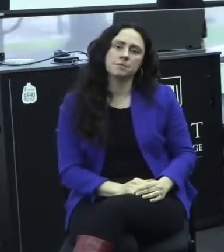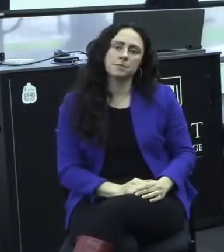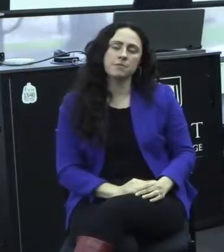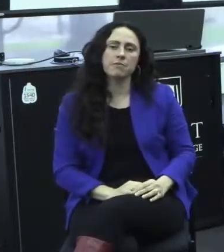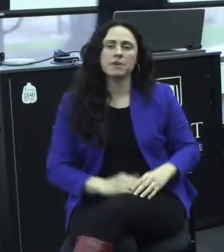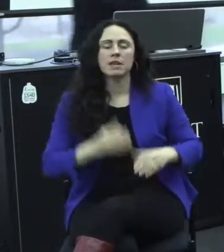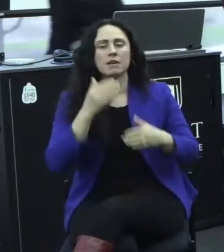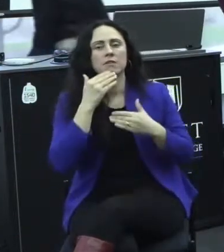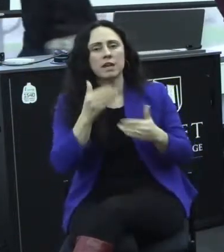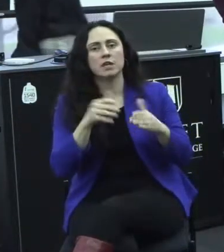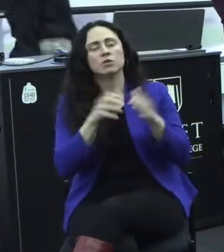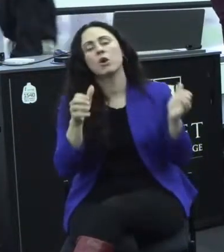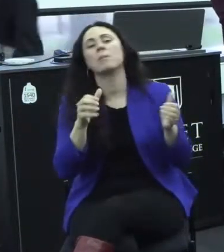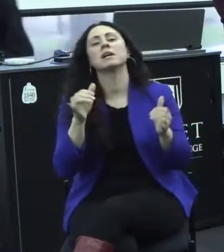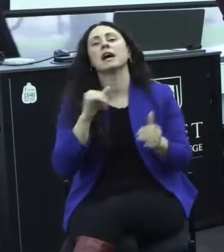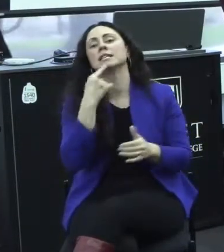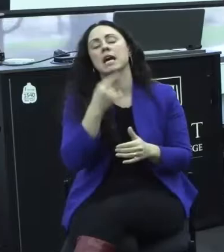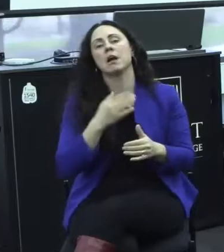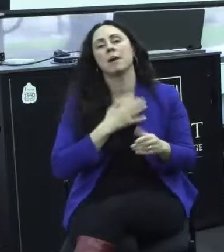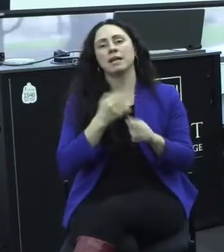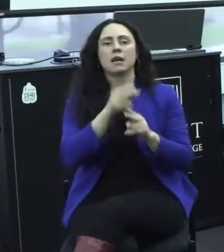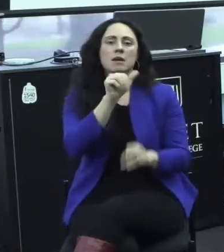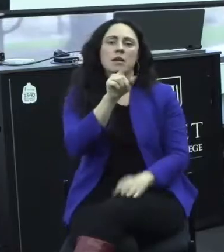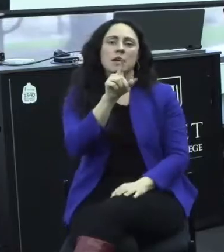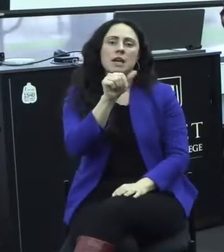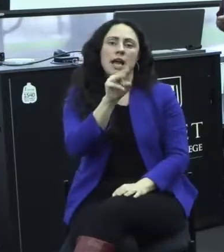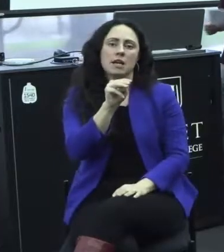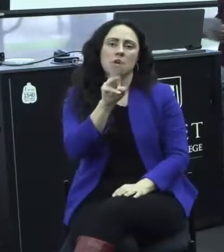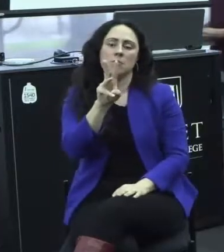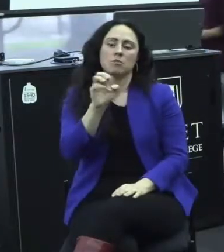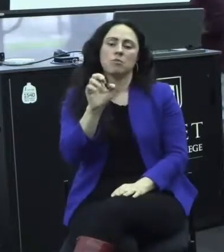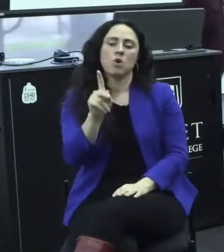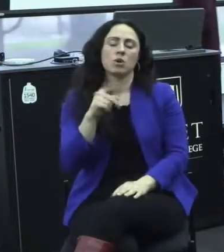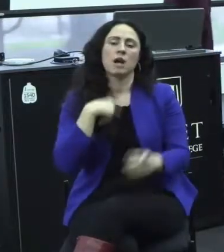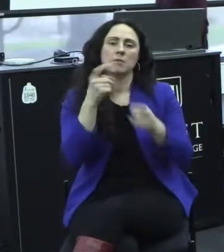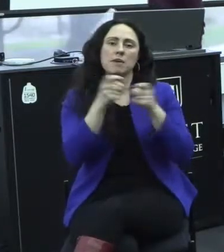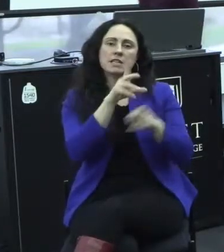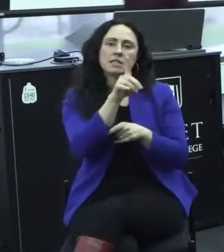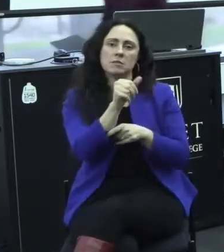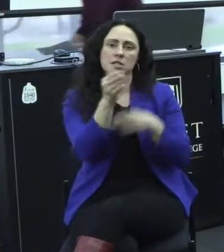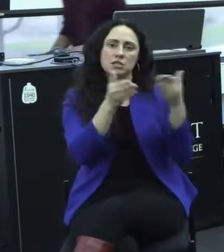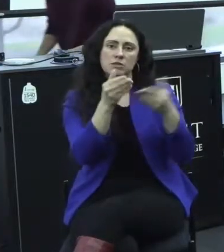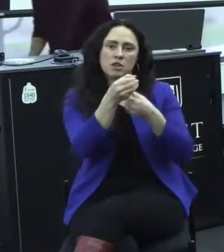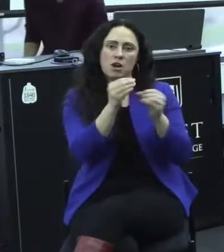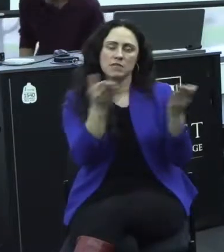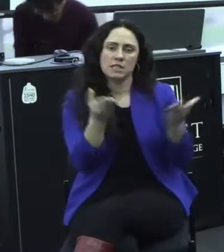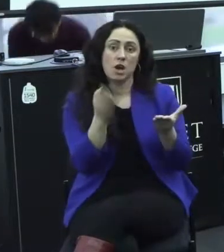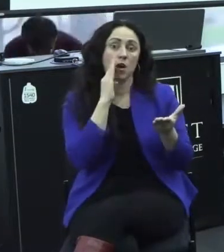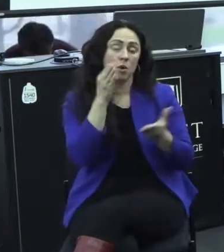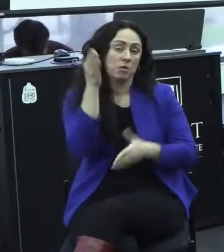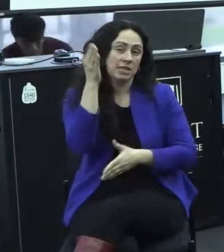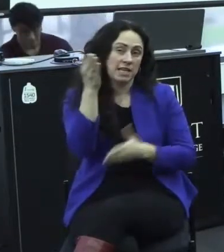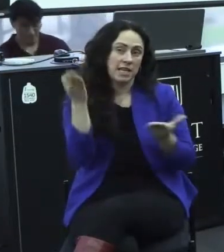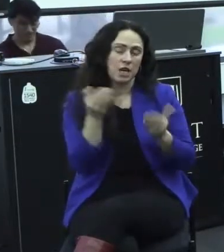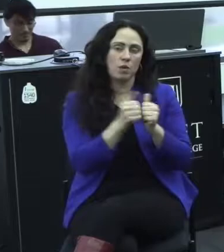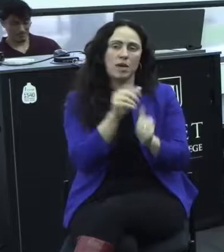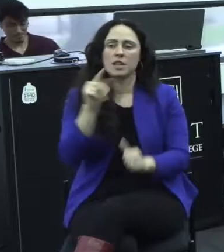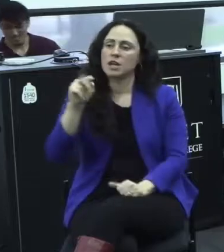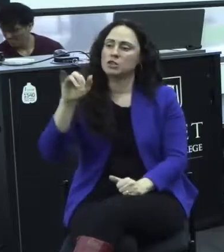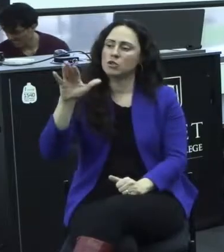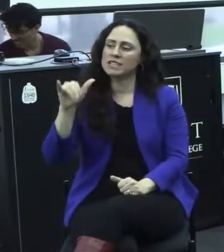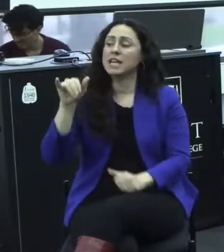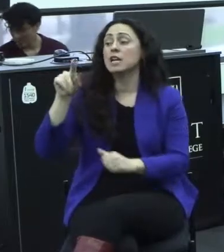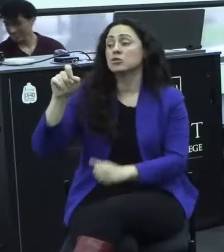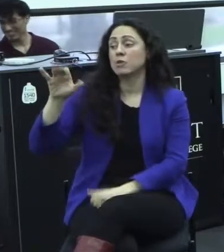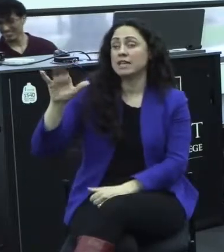Thank you so much. As I said, my name is Adam Woke. I'm the manager of the Disability Services office here, and I'm going to be presenting here with Tracy. And Tracy, you just